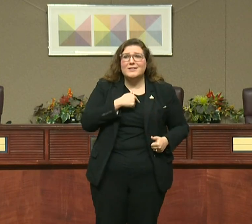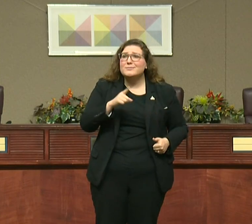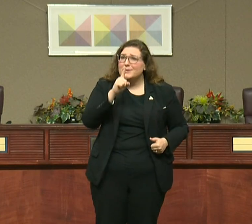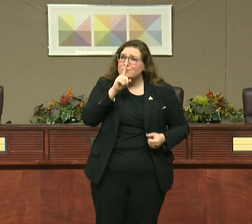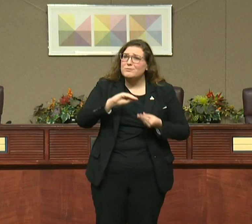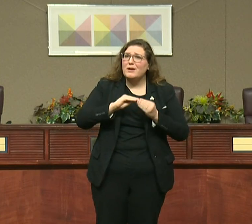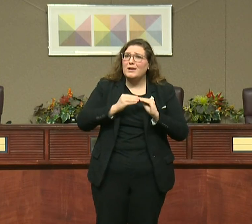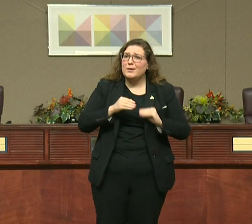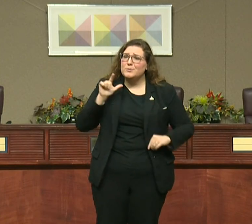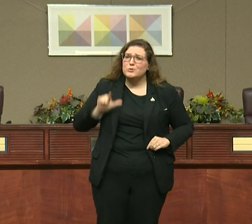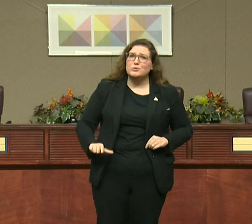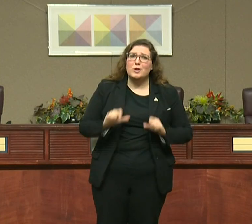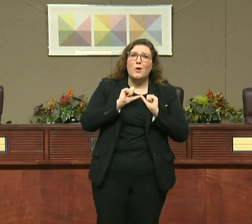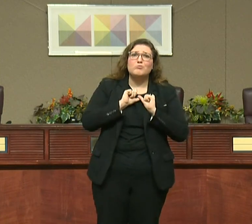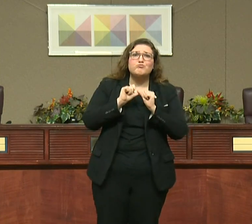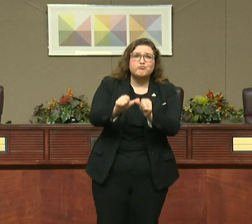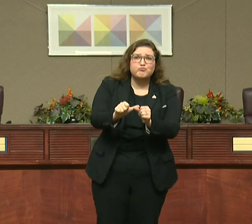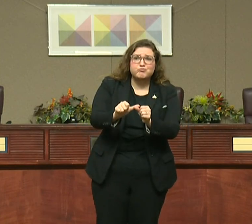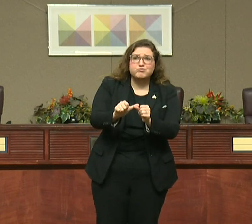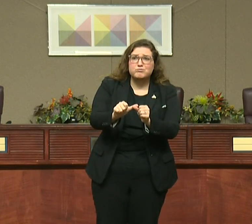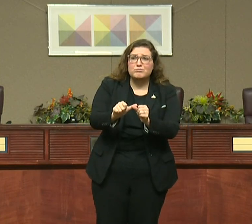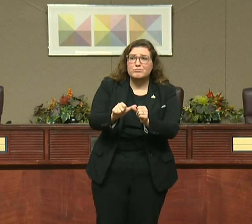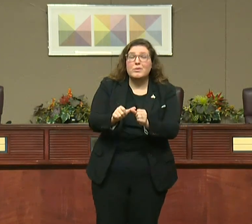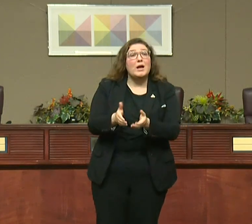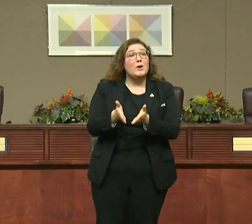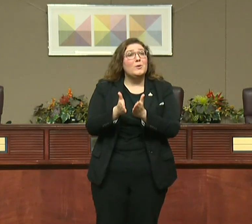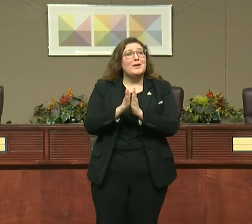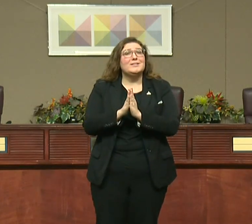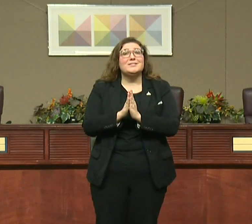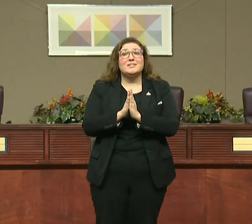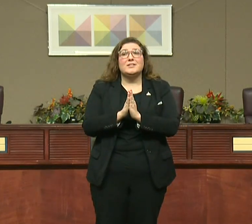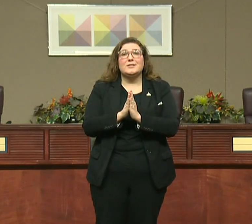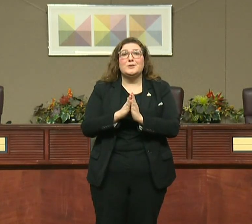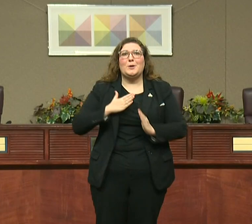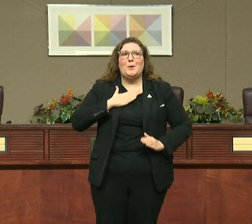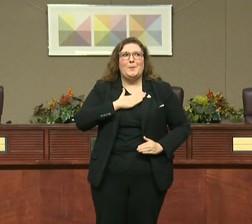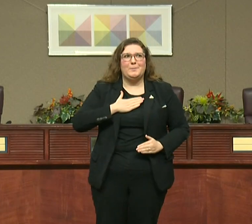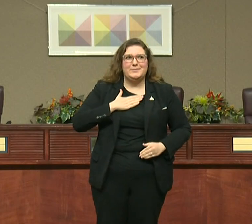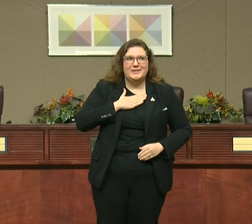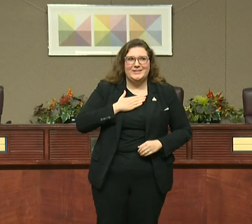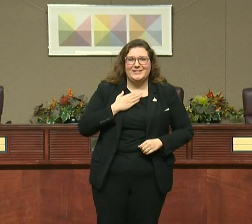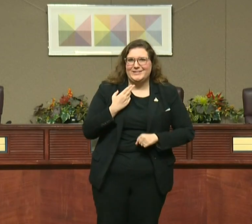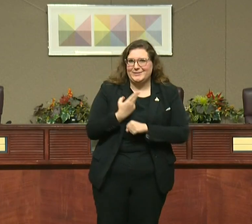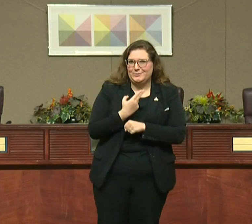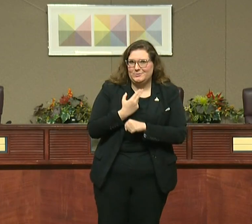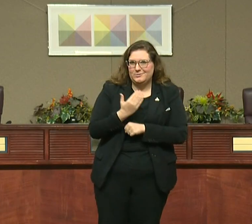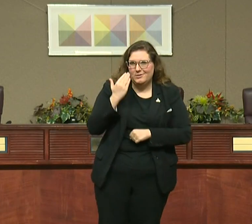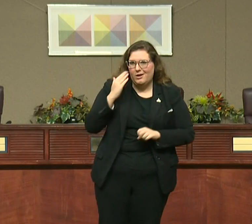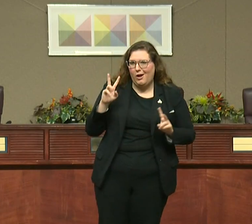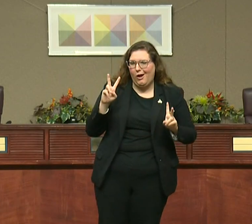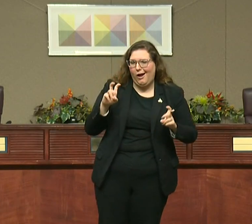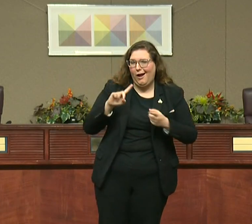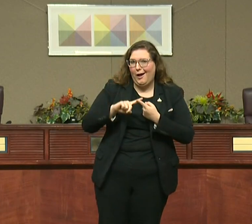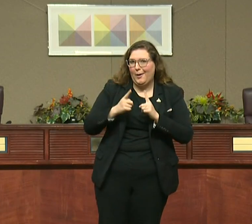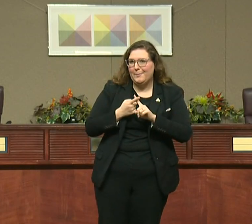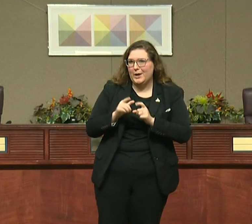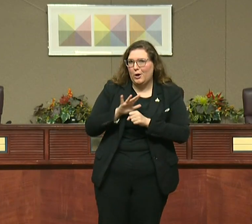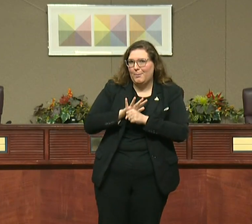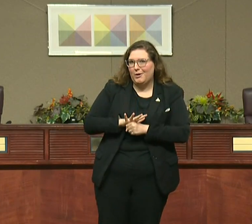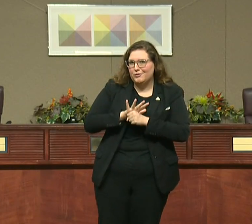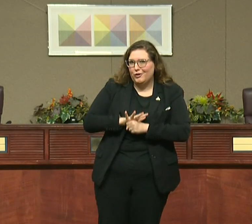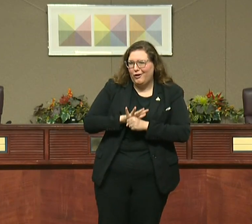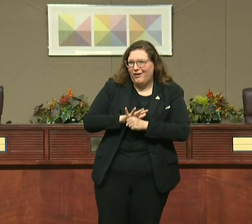We're asking you to exercise some peer pressure over people who live here. We do not want to be